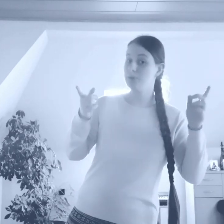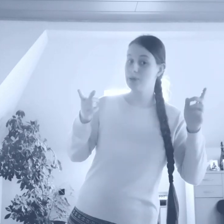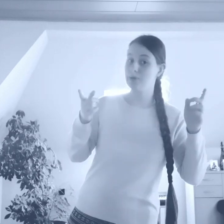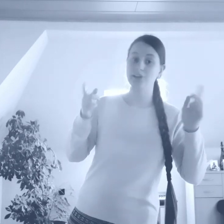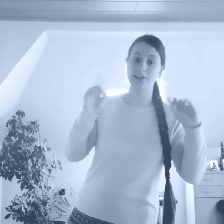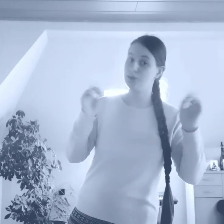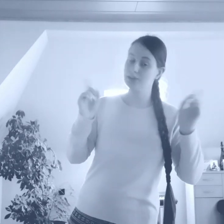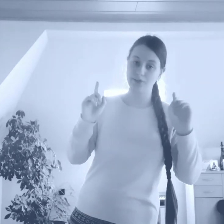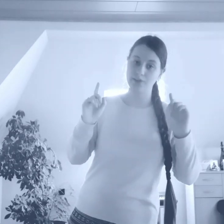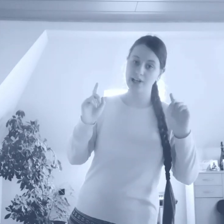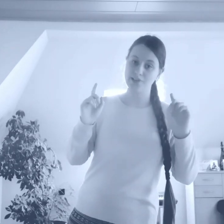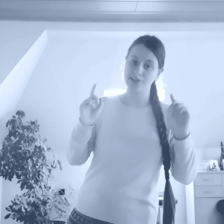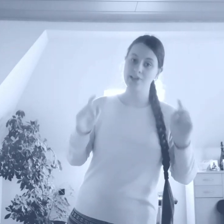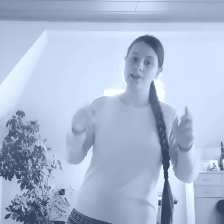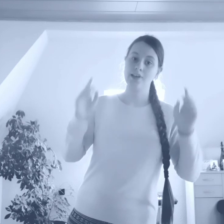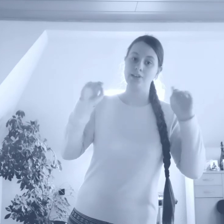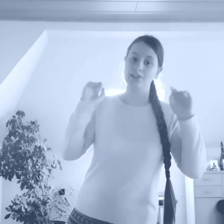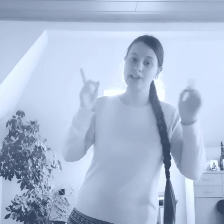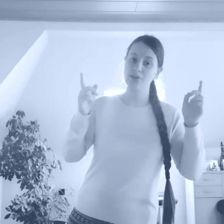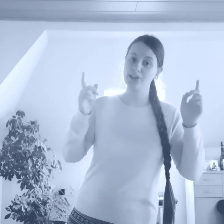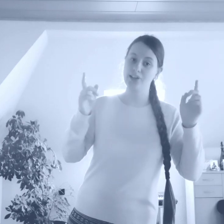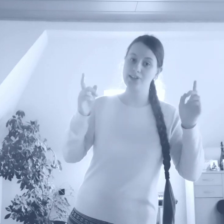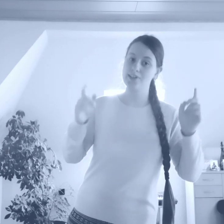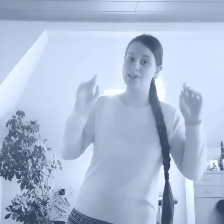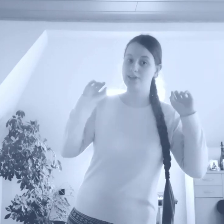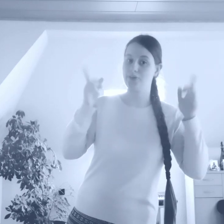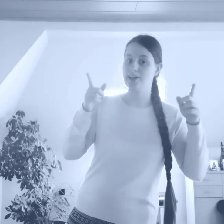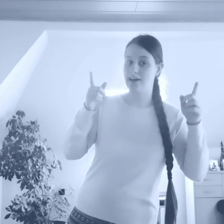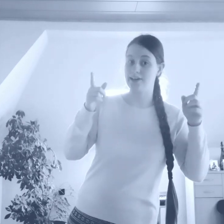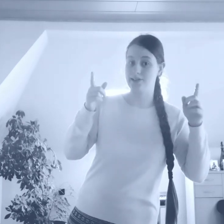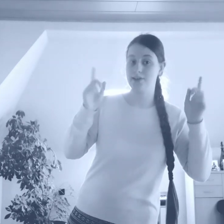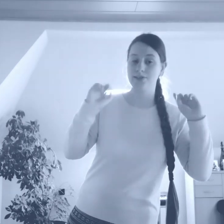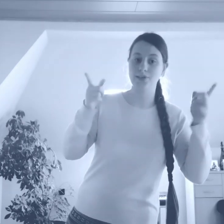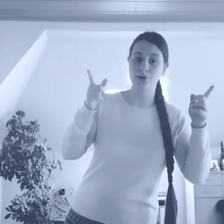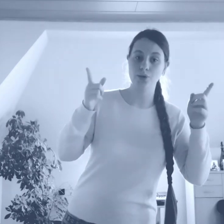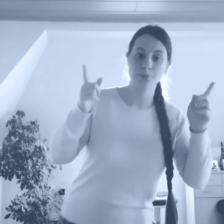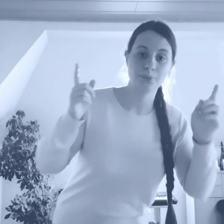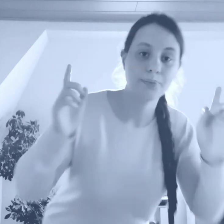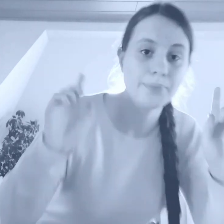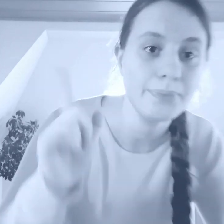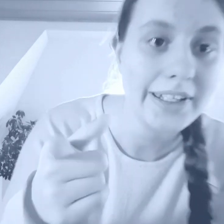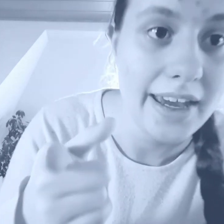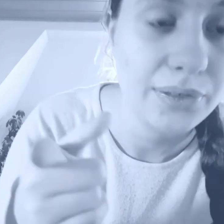people that don't have the virus could carry the disease and infect others. So be careful. that's when know,